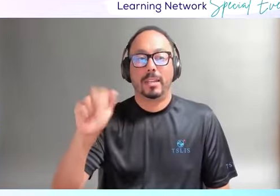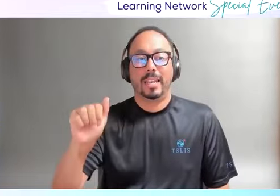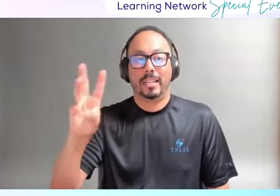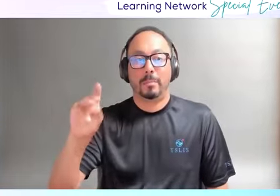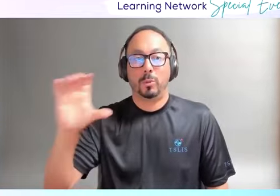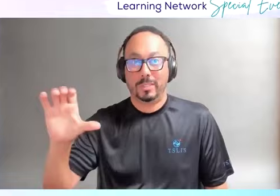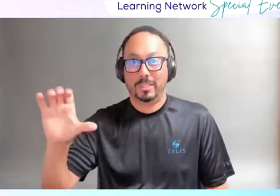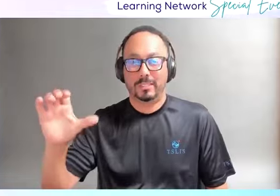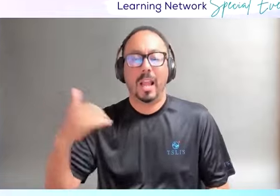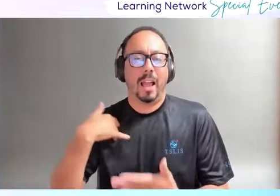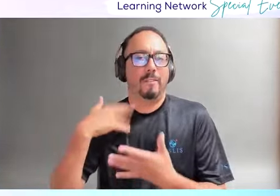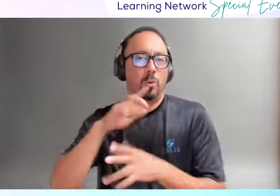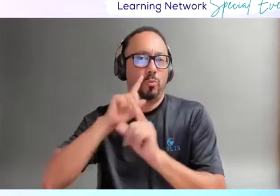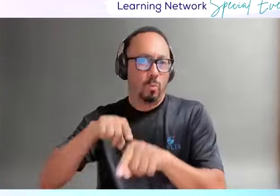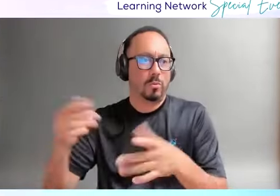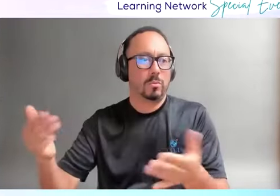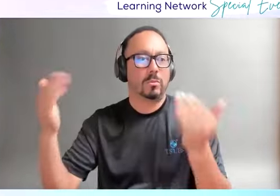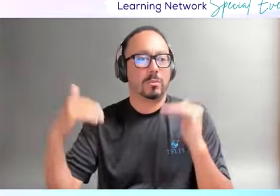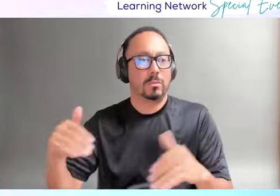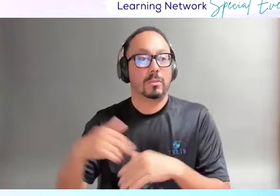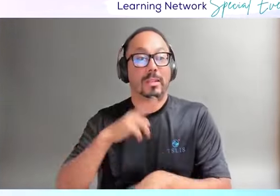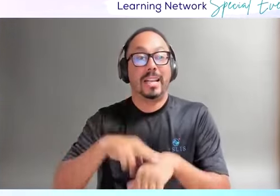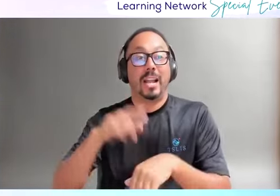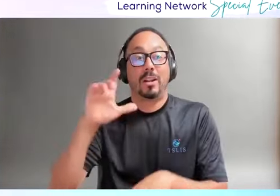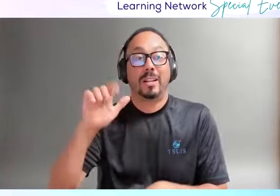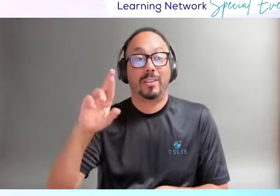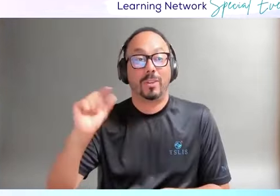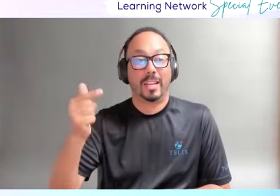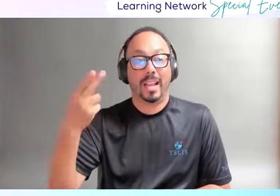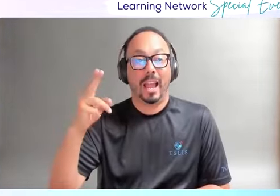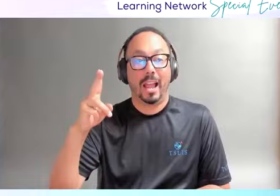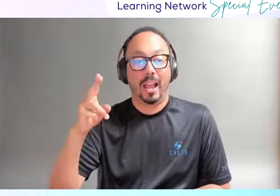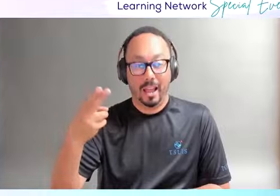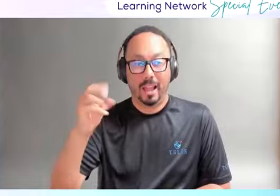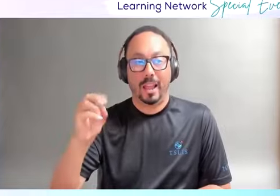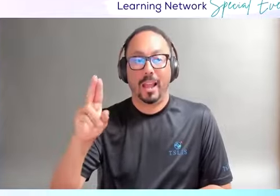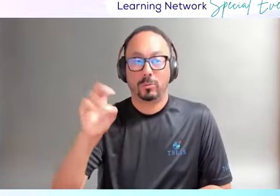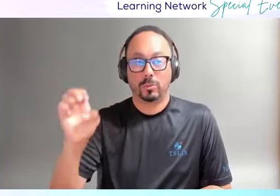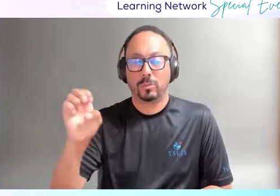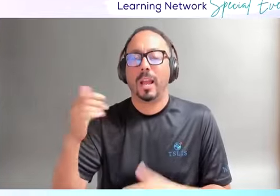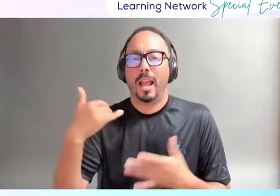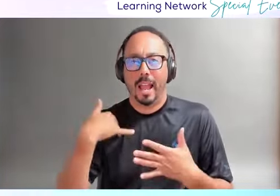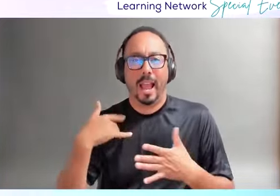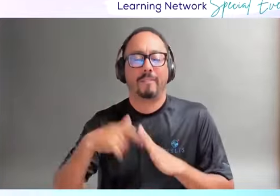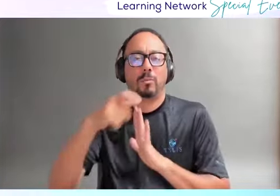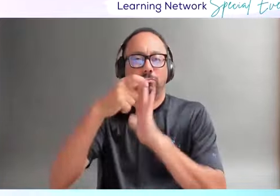issued a report around the same time. But perhaps two of the most extensive